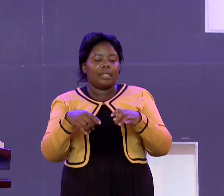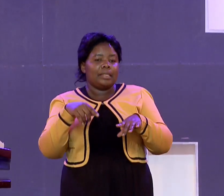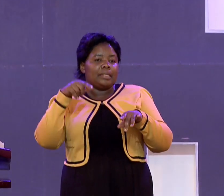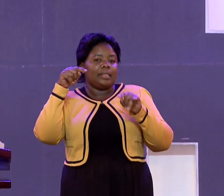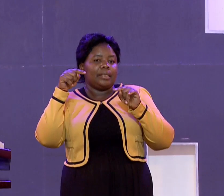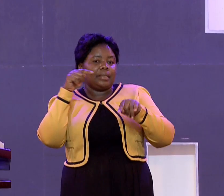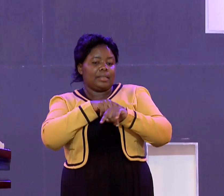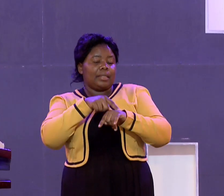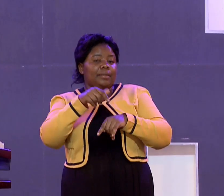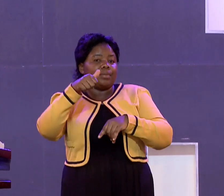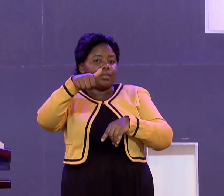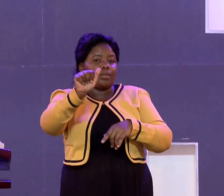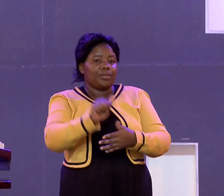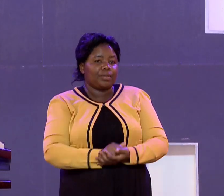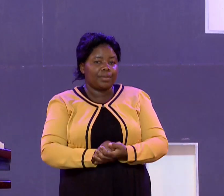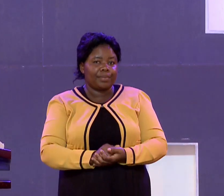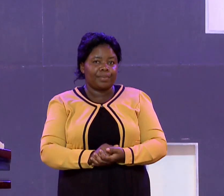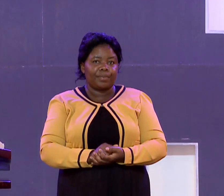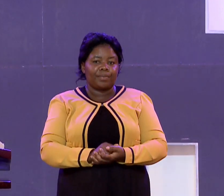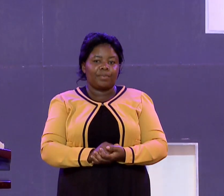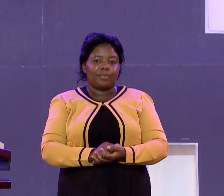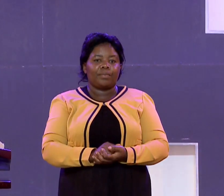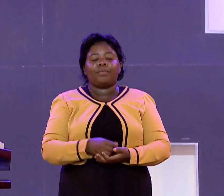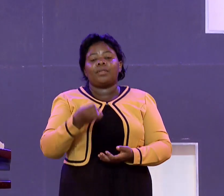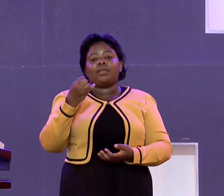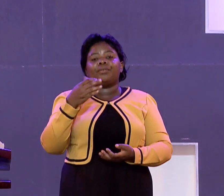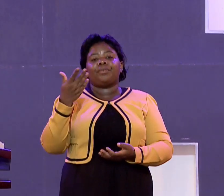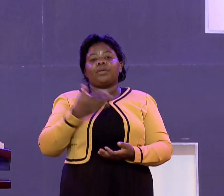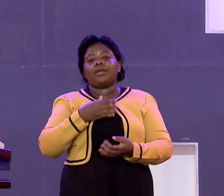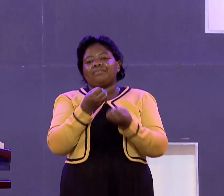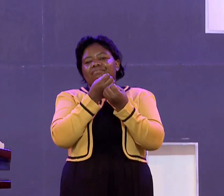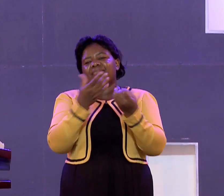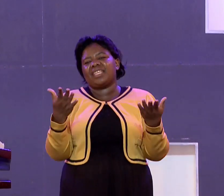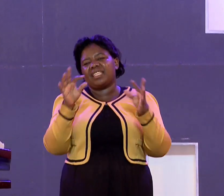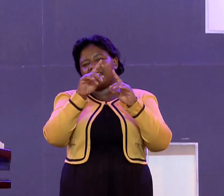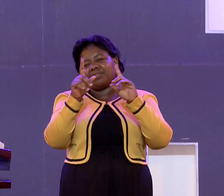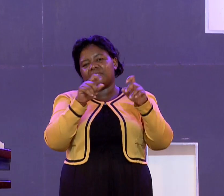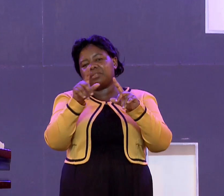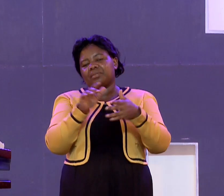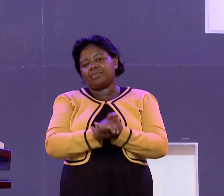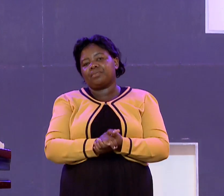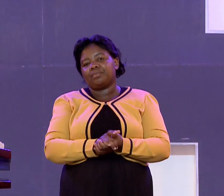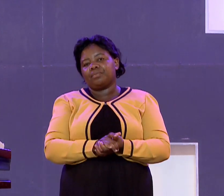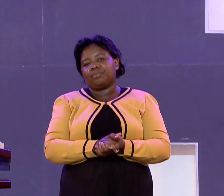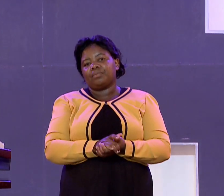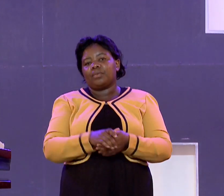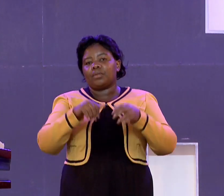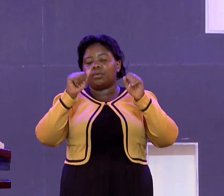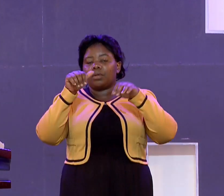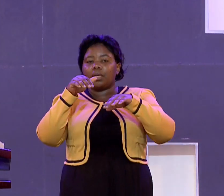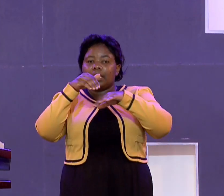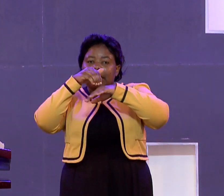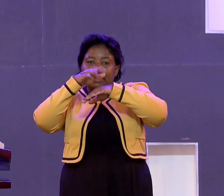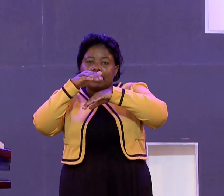kamwe. And those online, this is your time. Mumba muinayo ekibuuzo kyonna. In case you have any question, musobola